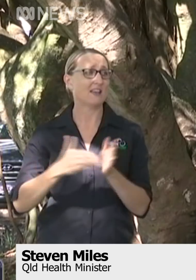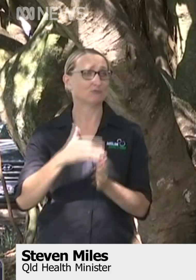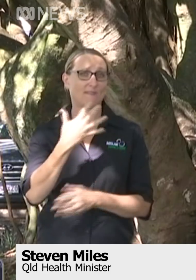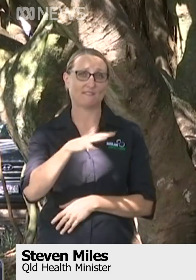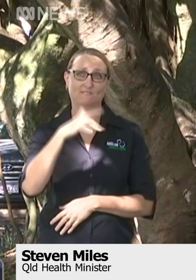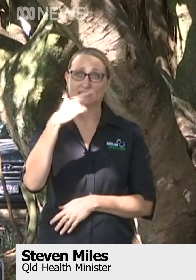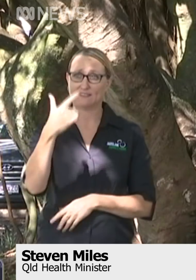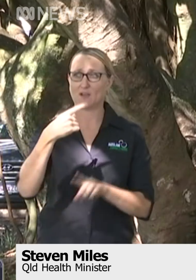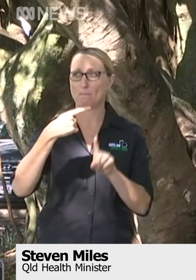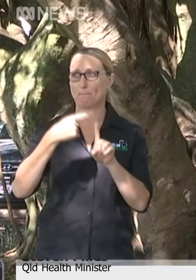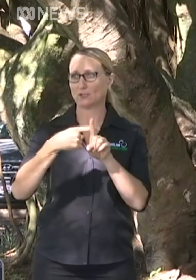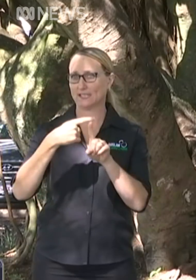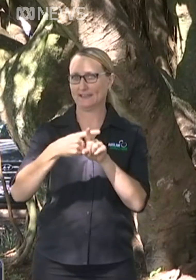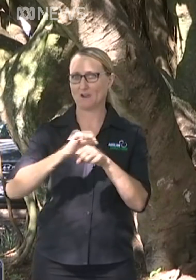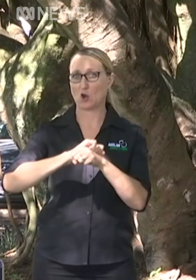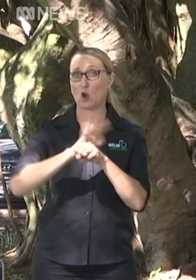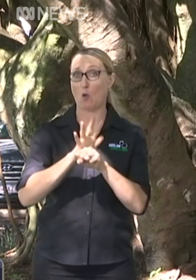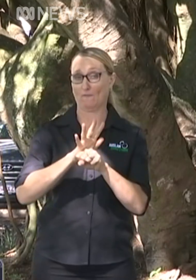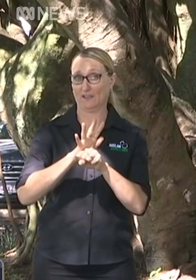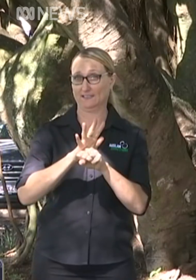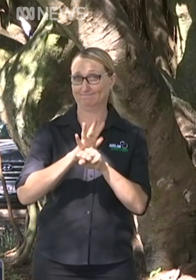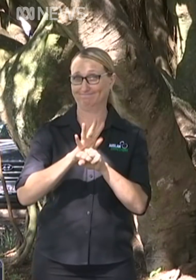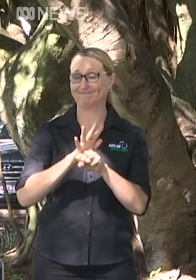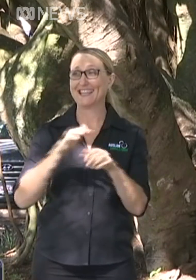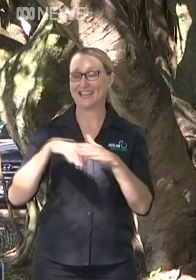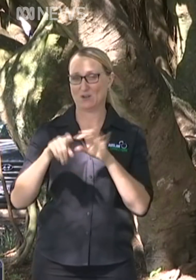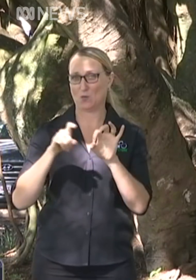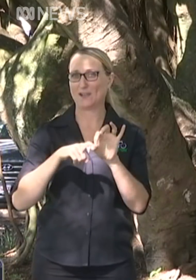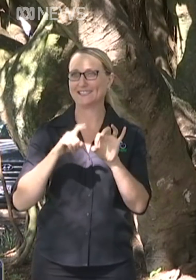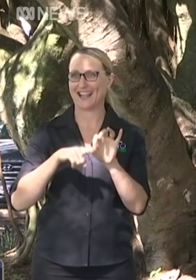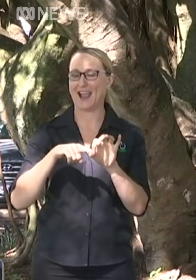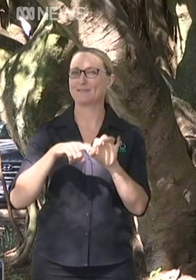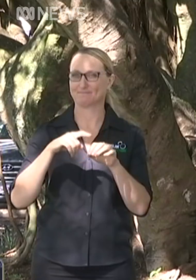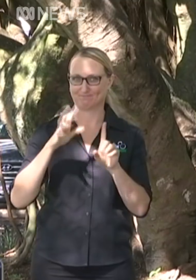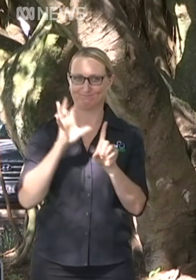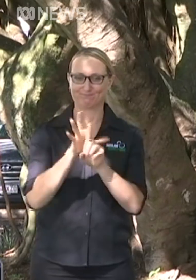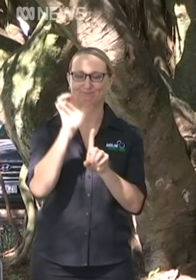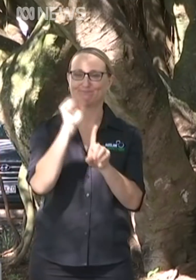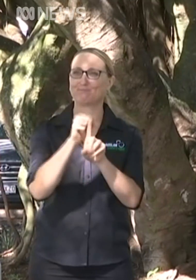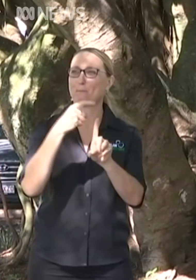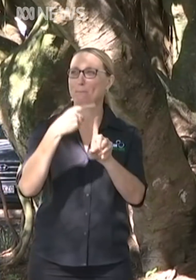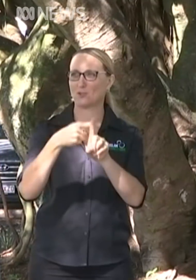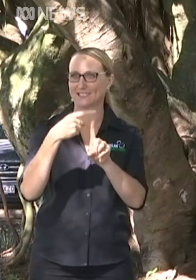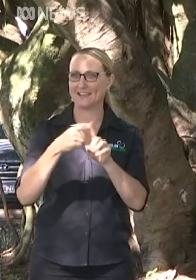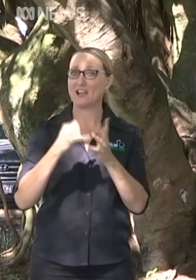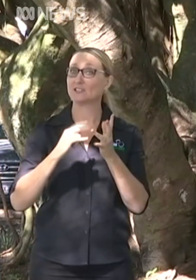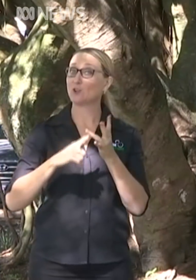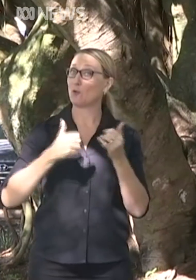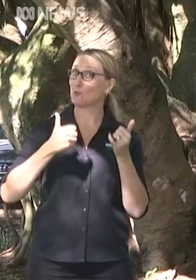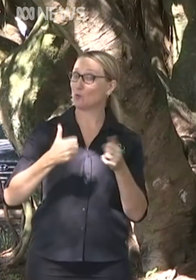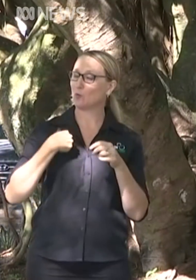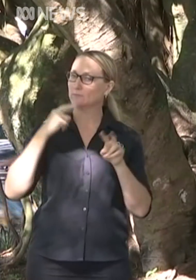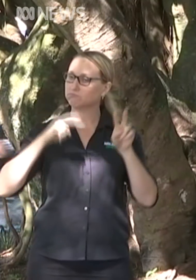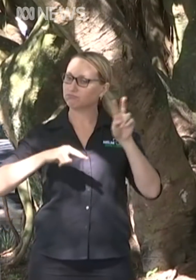of COVID-19 in Queensland. That represents an ongoing stabilisation of our positive rate